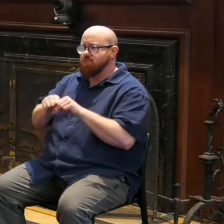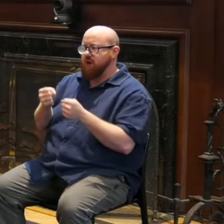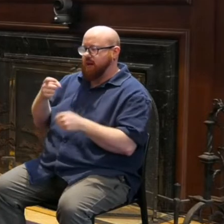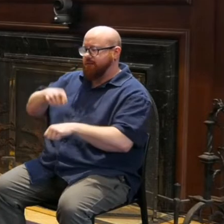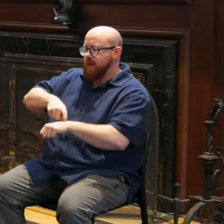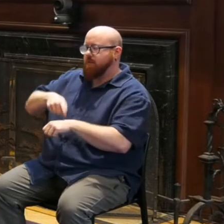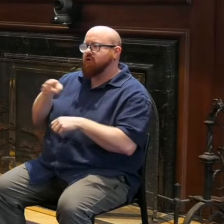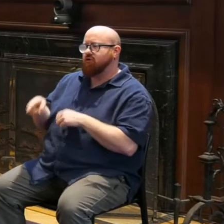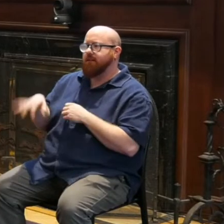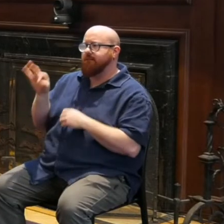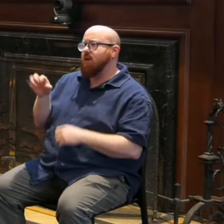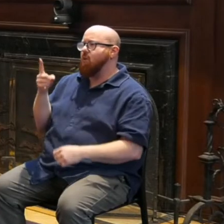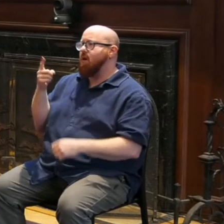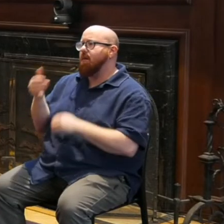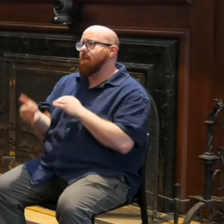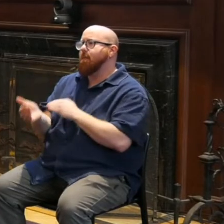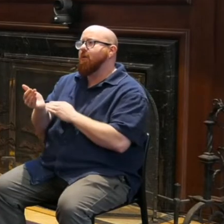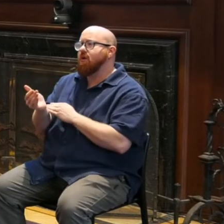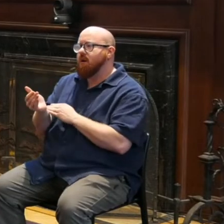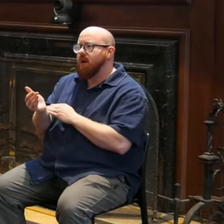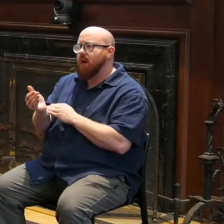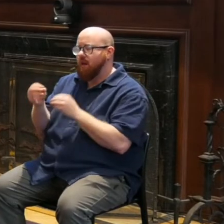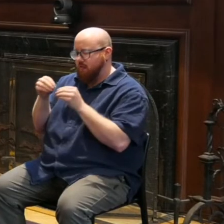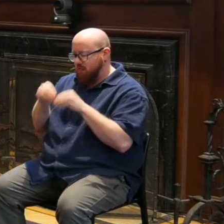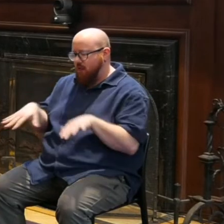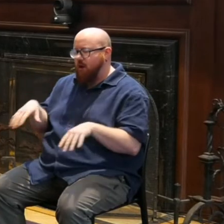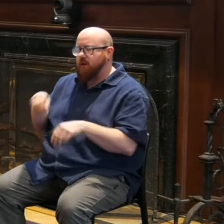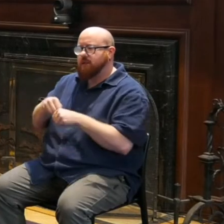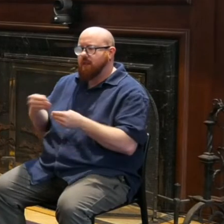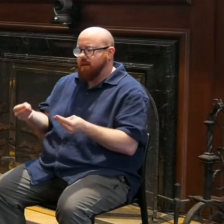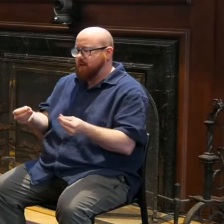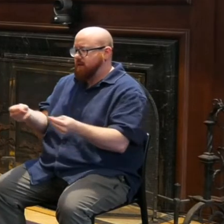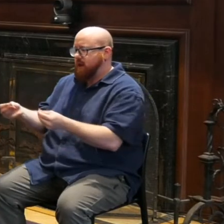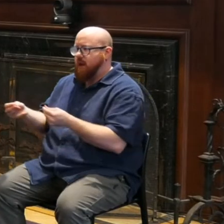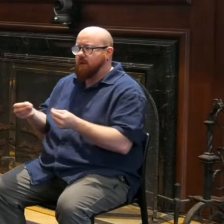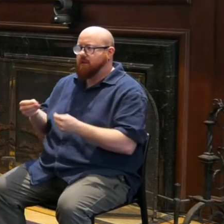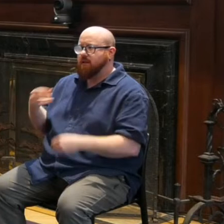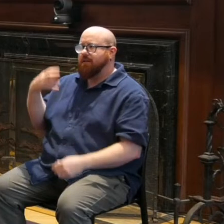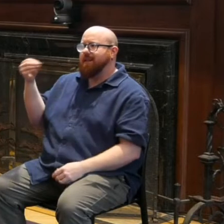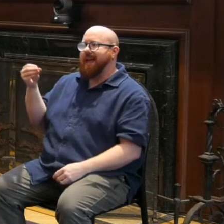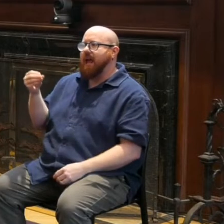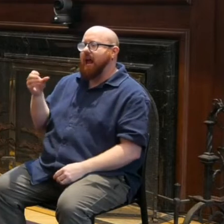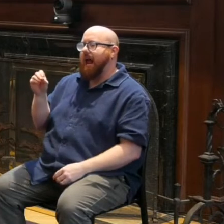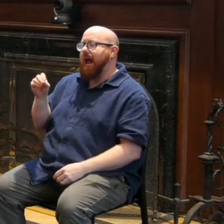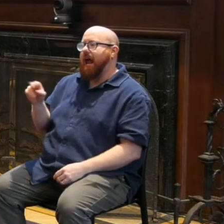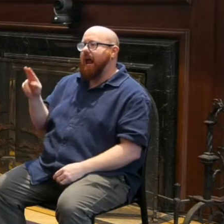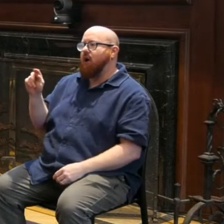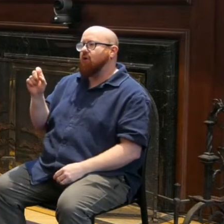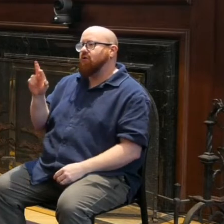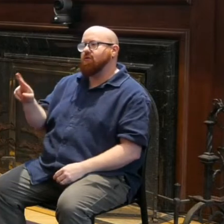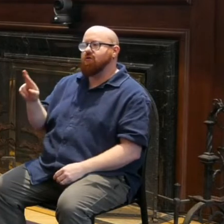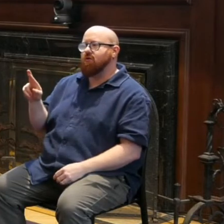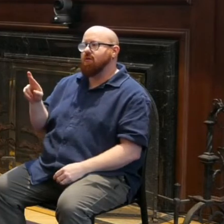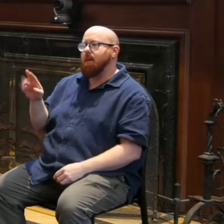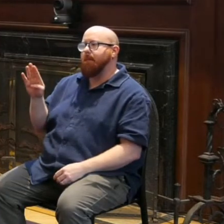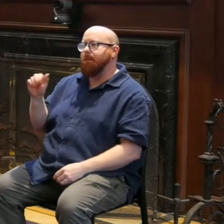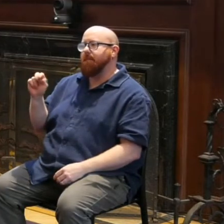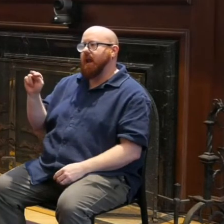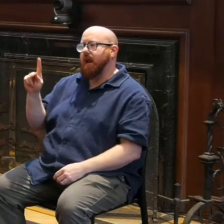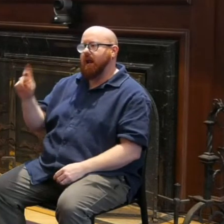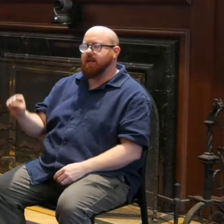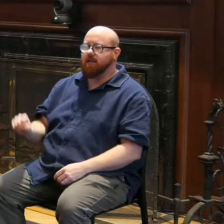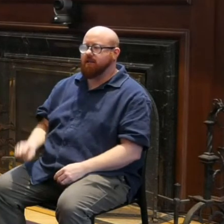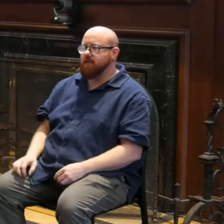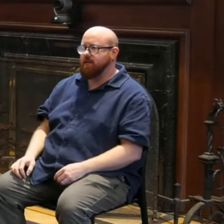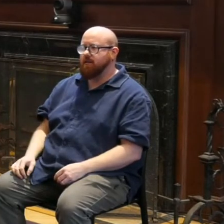she found one morning lost in the cursed sands of the Outer Banks. They had staved off tarnish